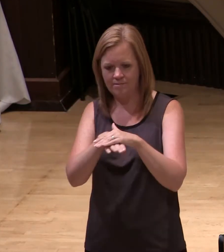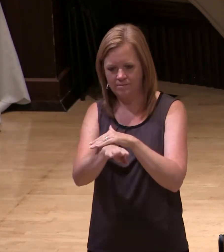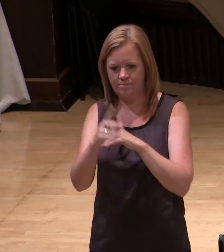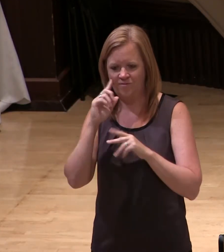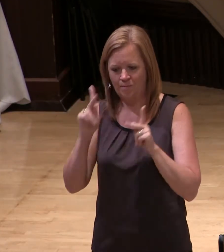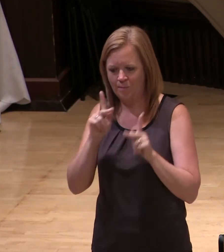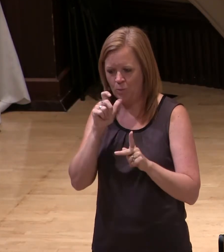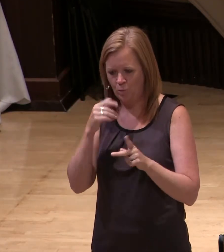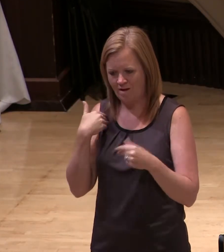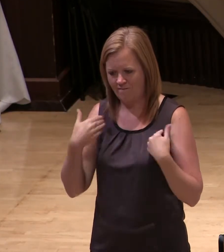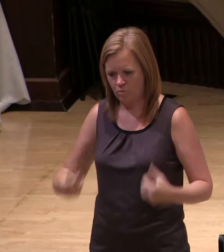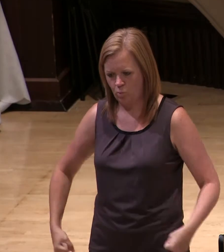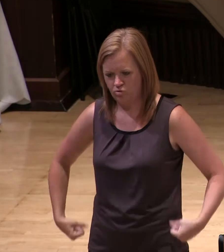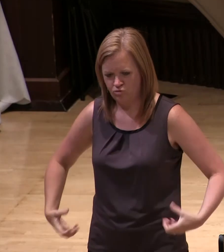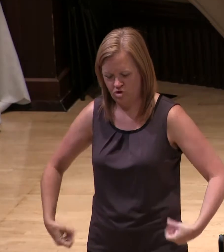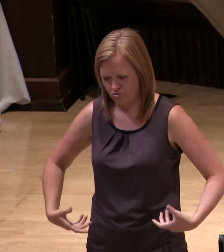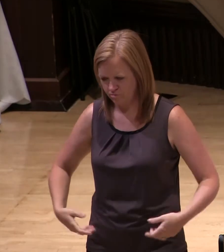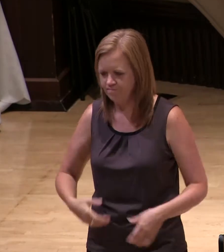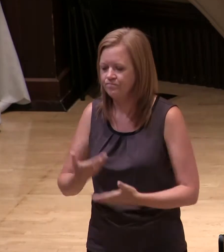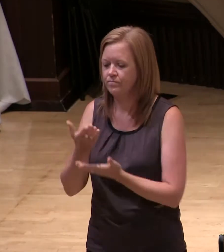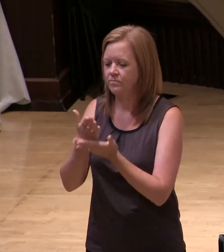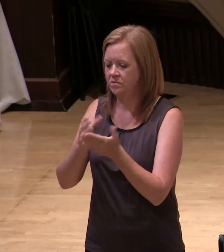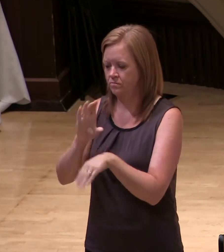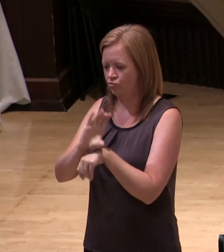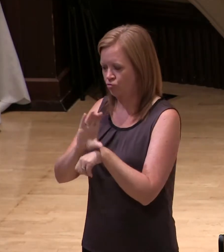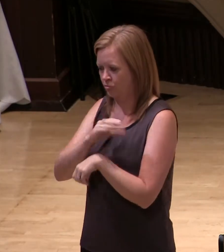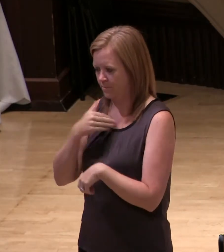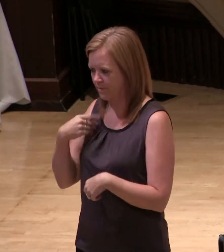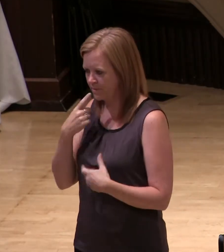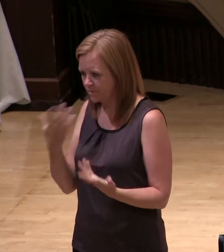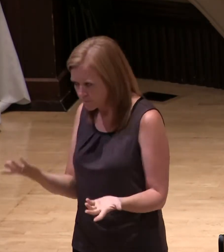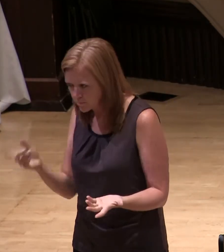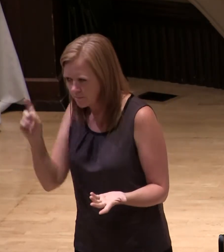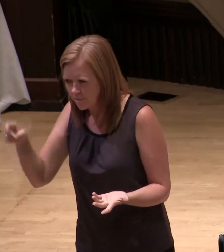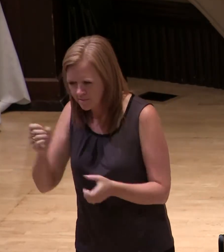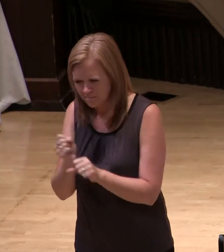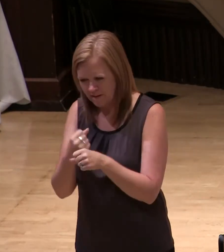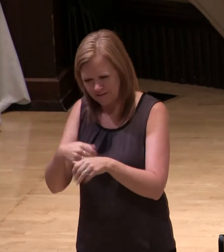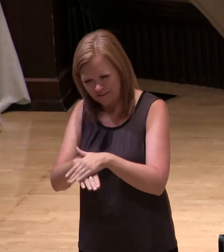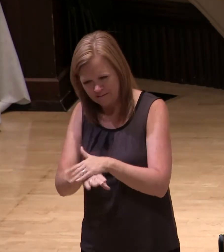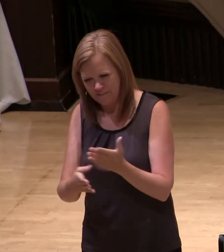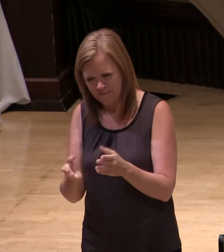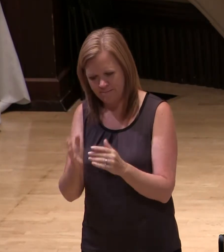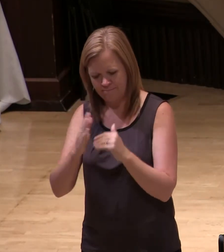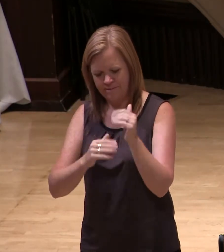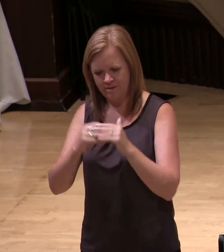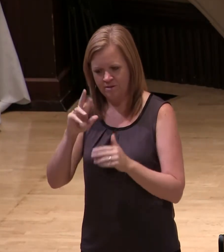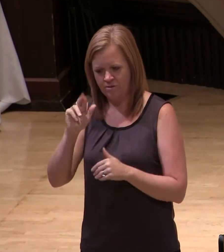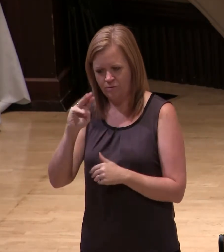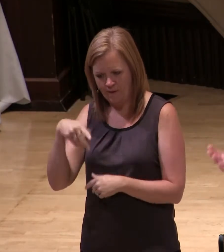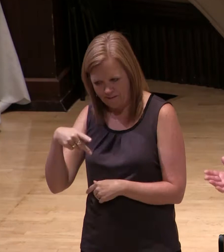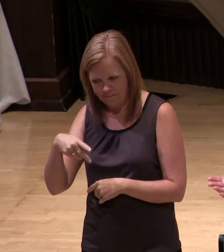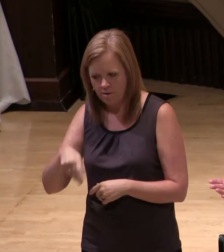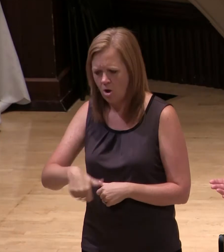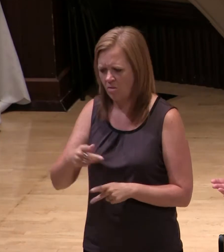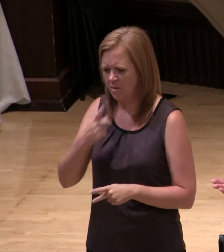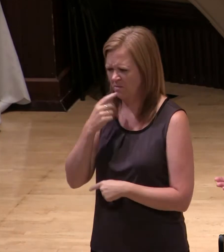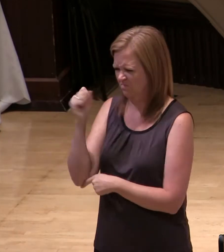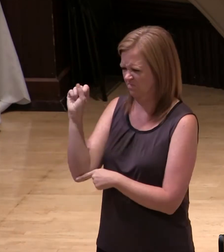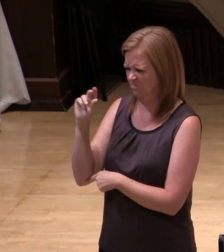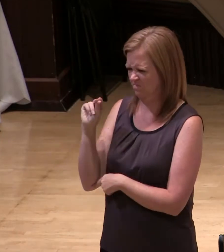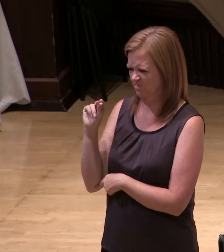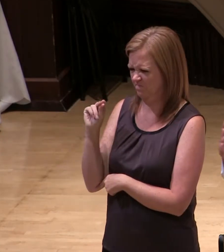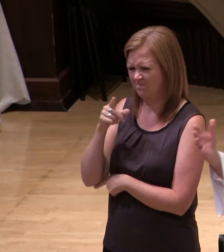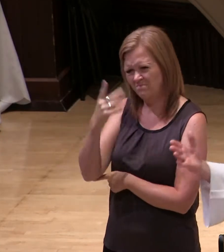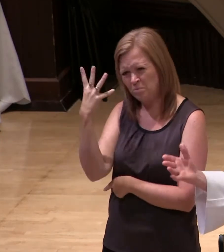wheelchairs. And some parishioners were insisting that we make it accessible, that we build a wheelchair ramp. Others resisted, and they